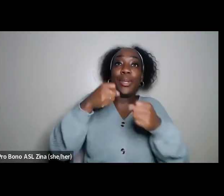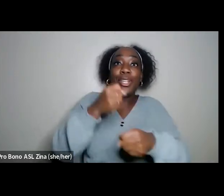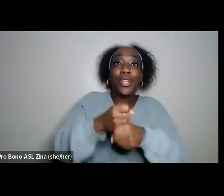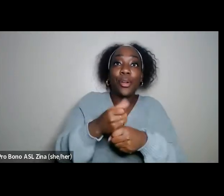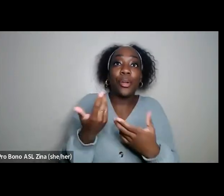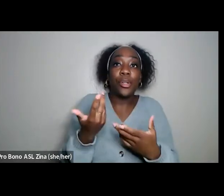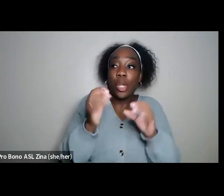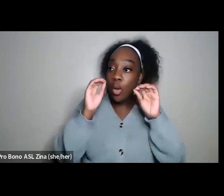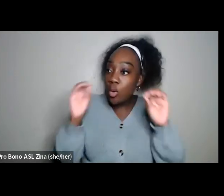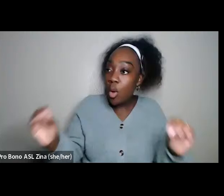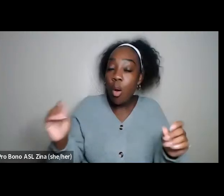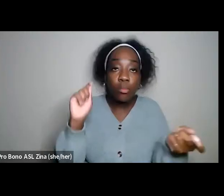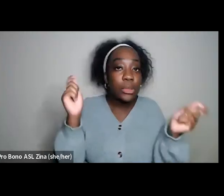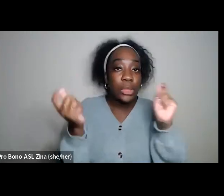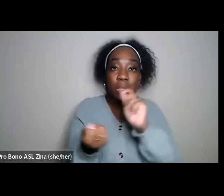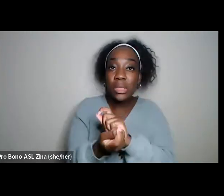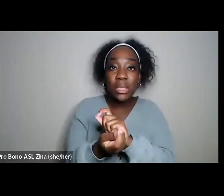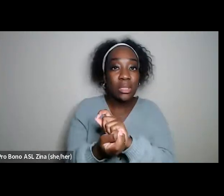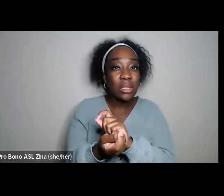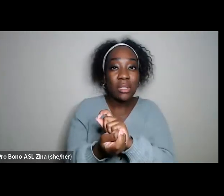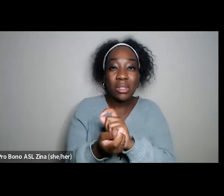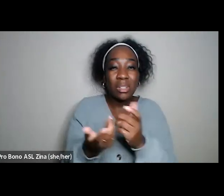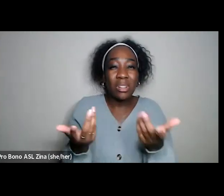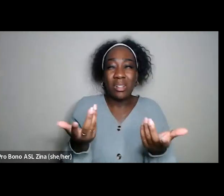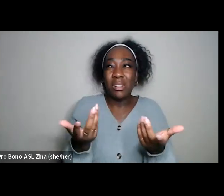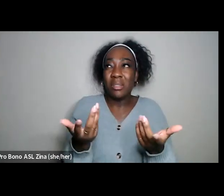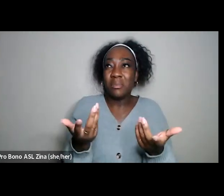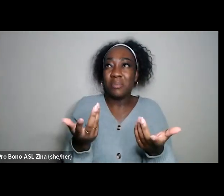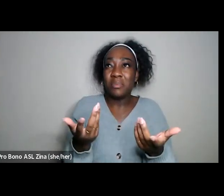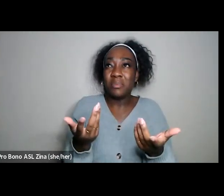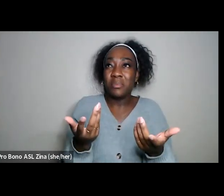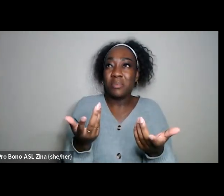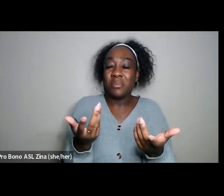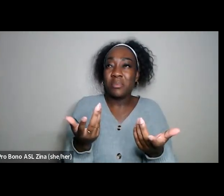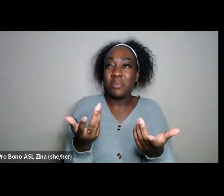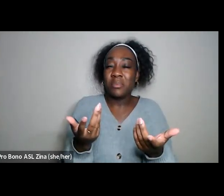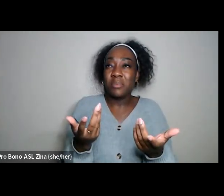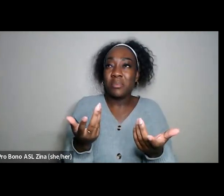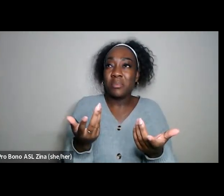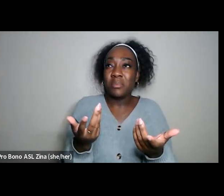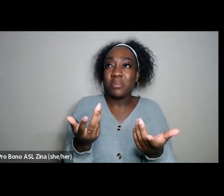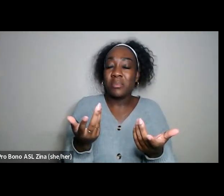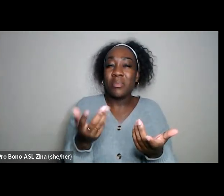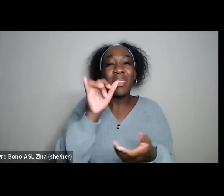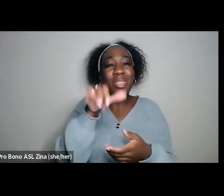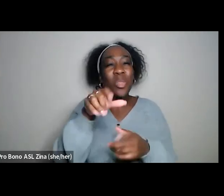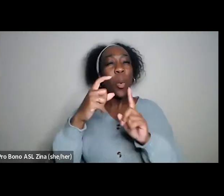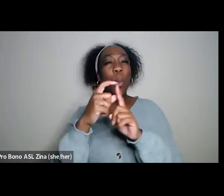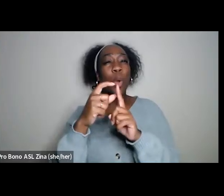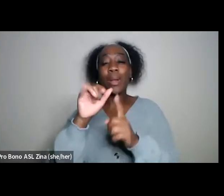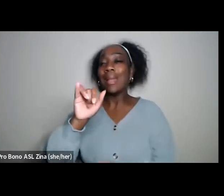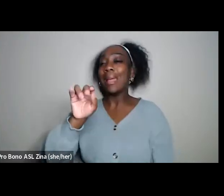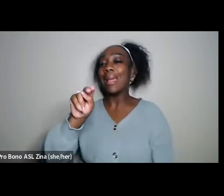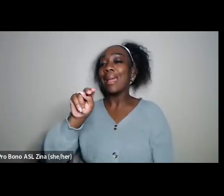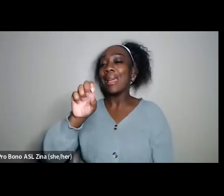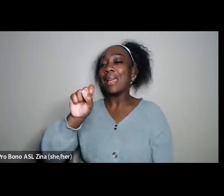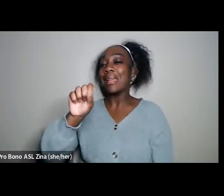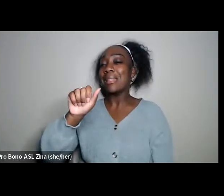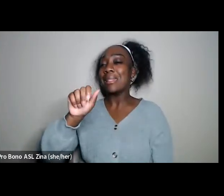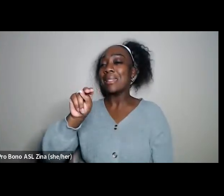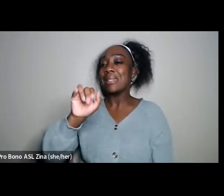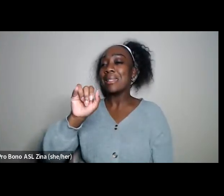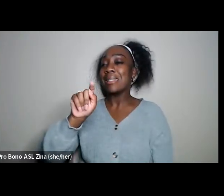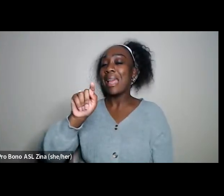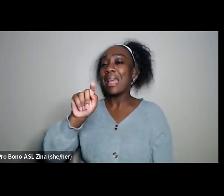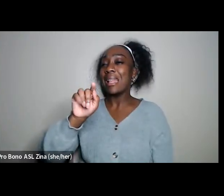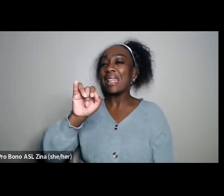And so it's like, at some point, the definition of insanity is doing something, expecting